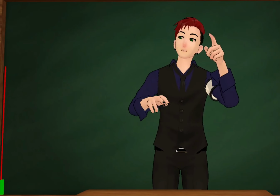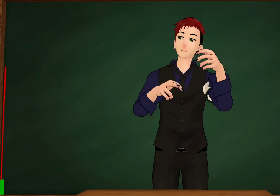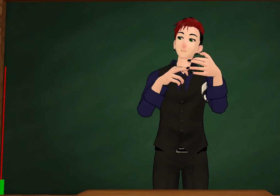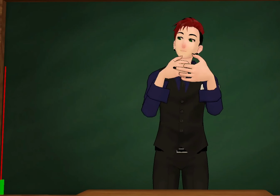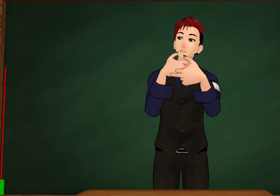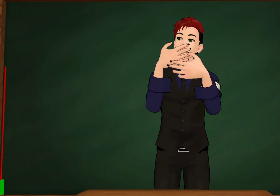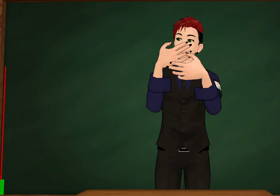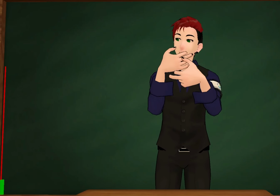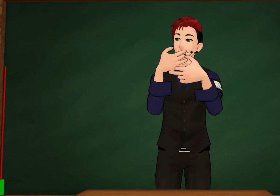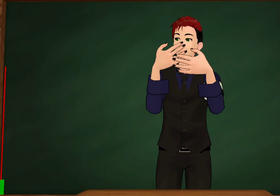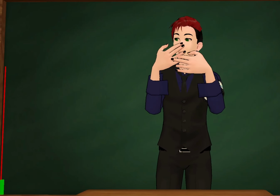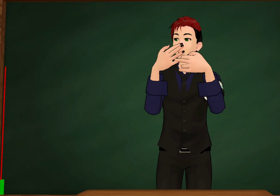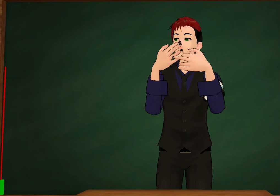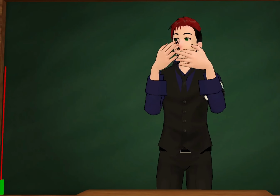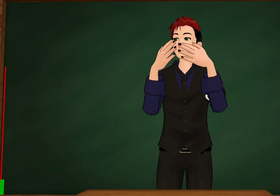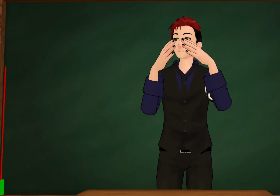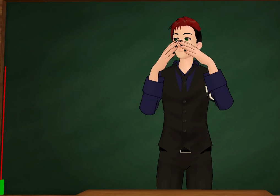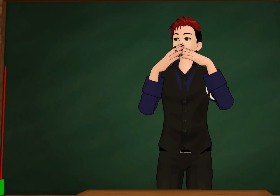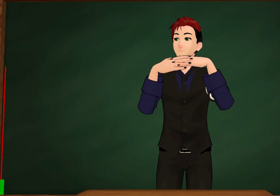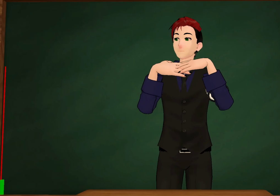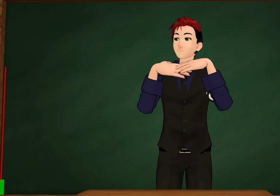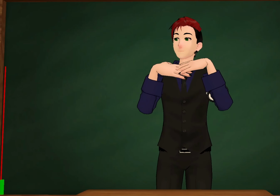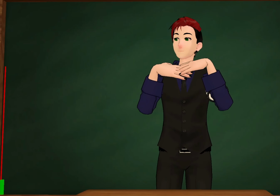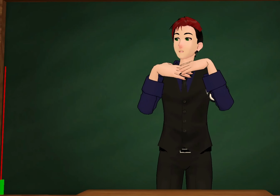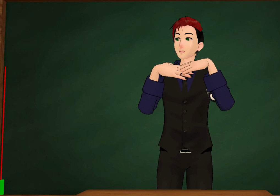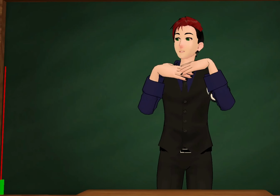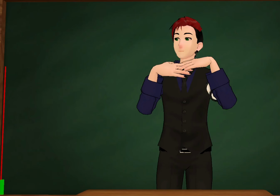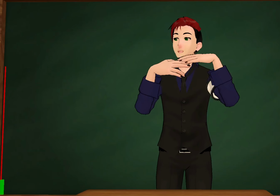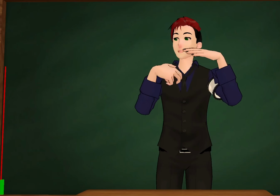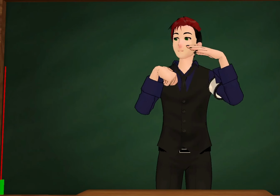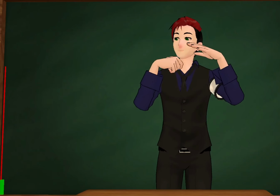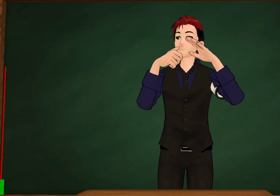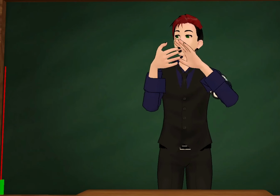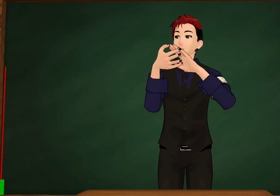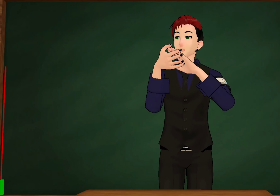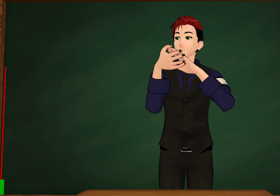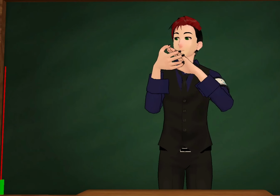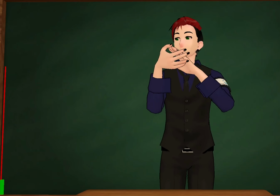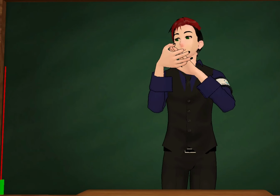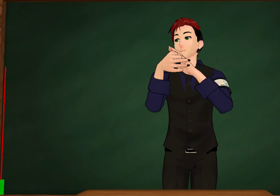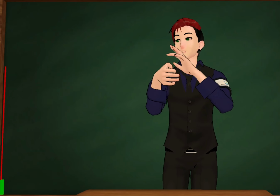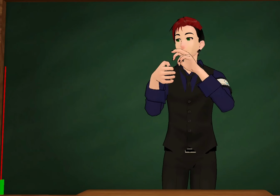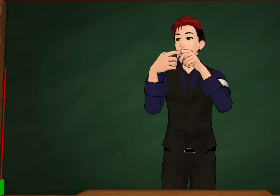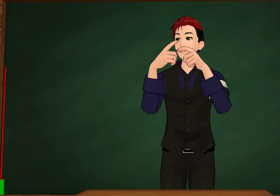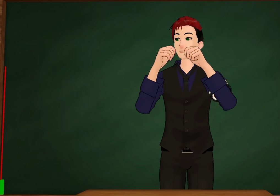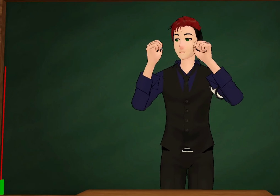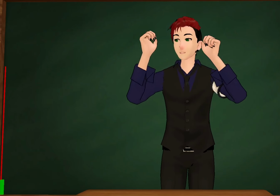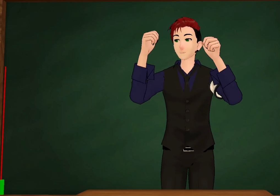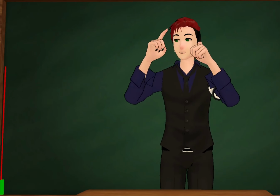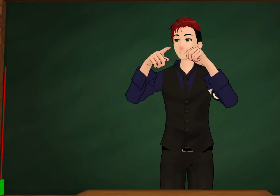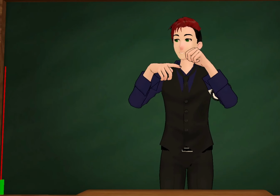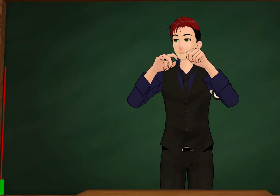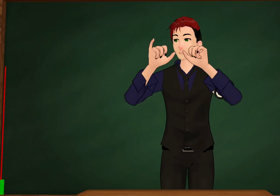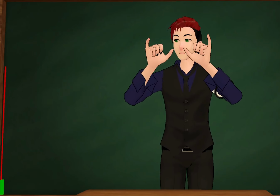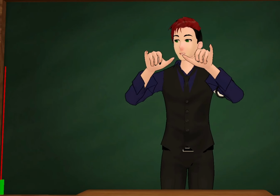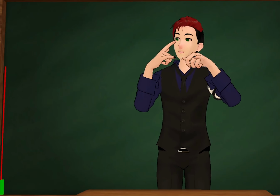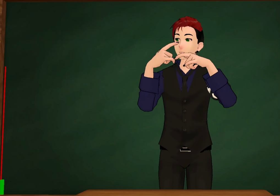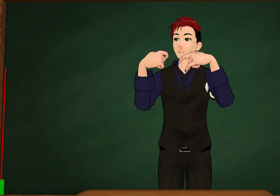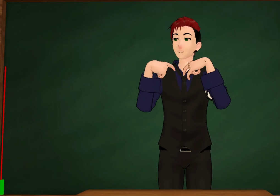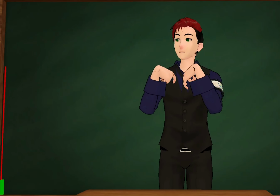ASL poetry is like, I'm not qualified to really teach about that because